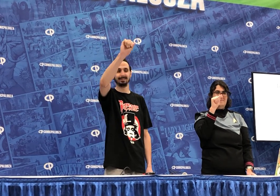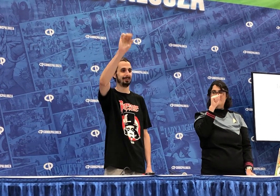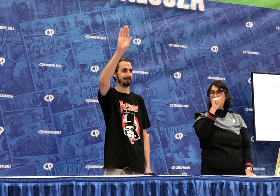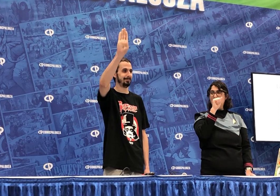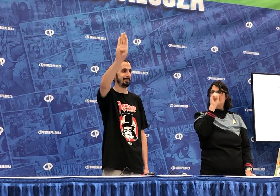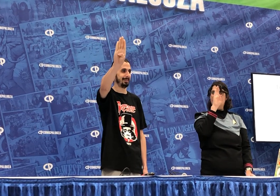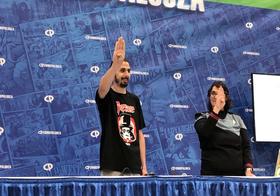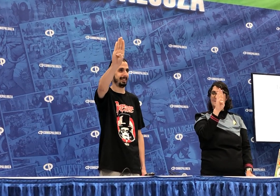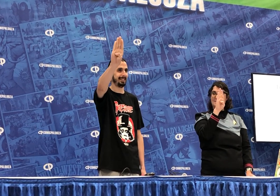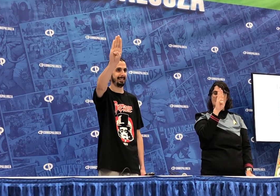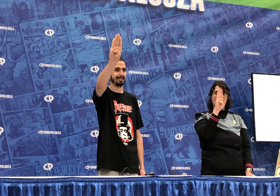B,